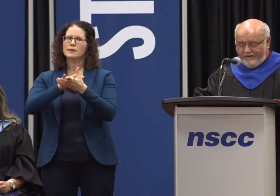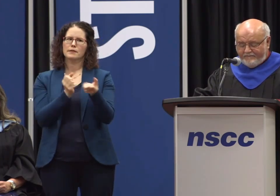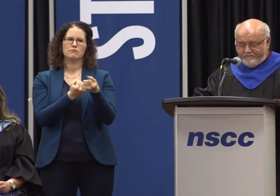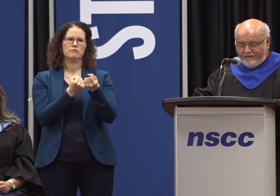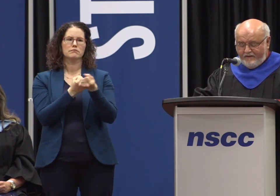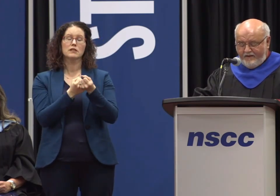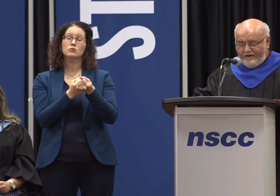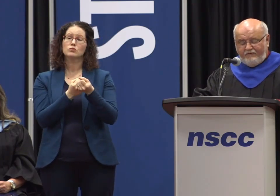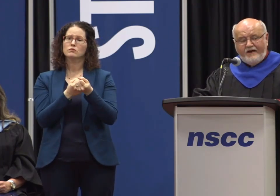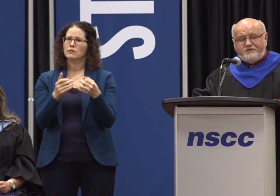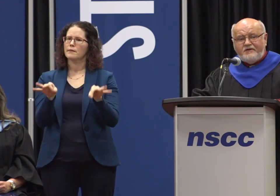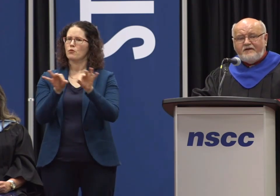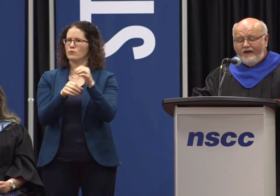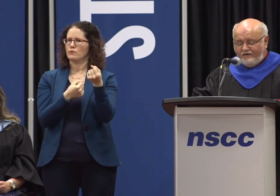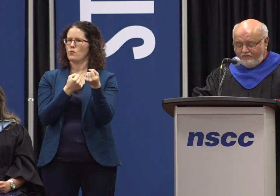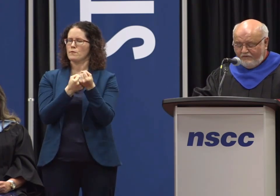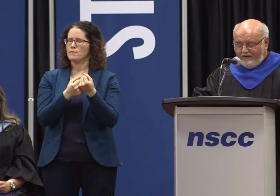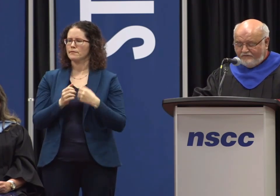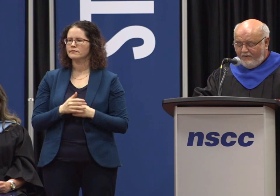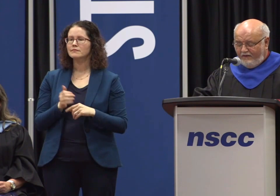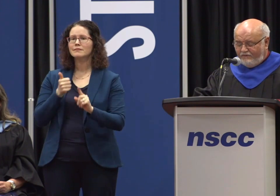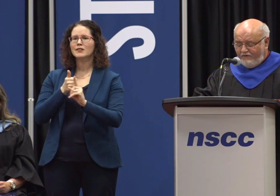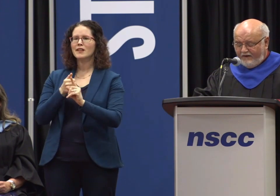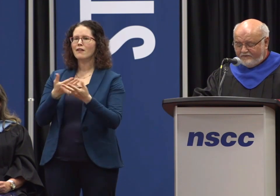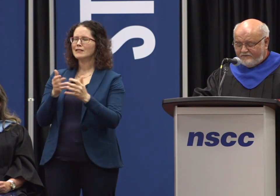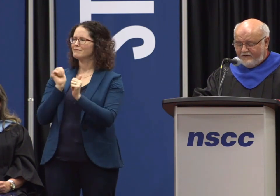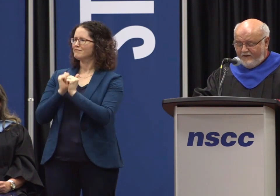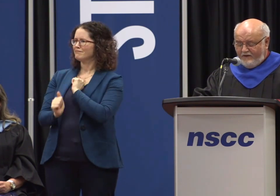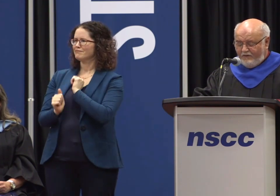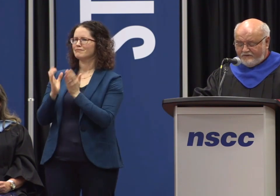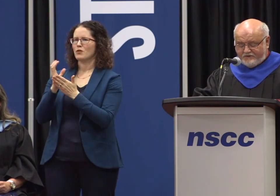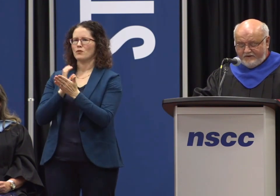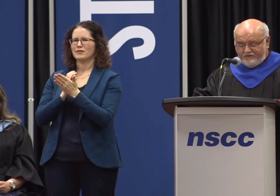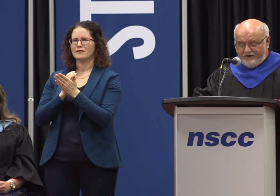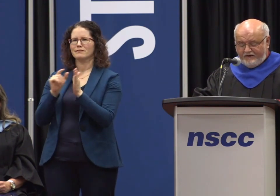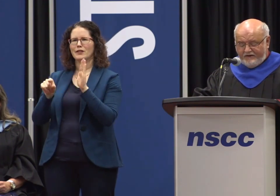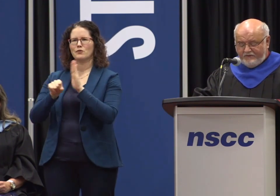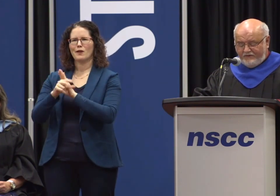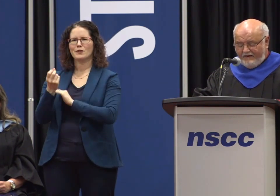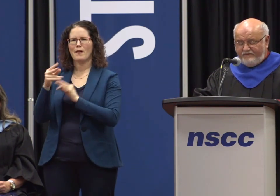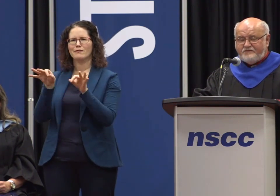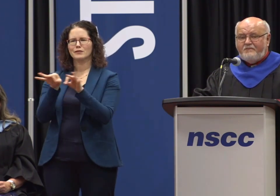long way, and gradually gained her grade 12 credits while